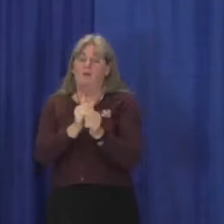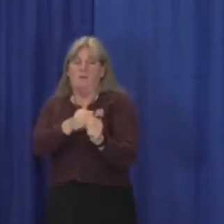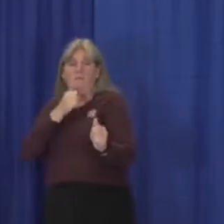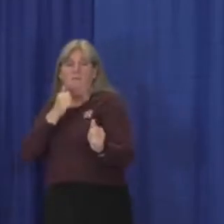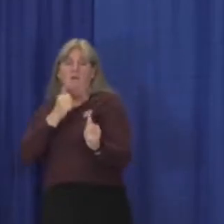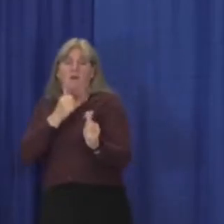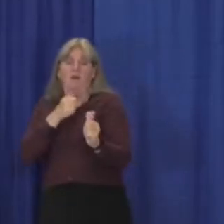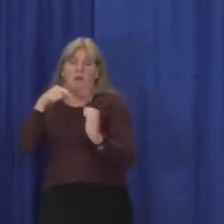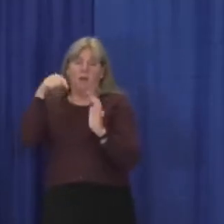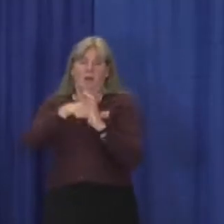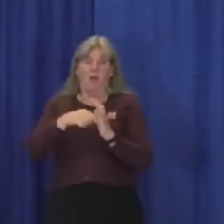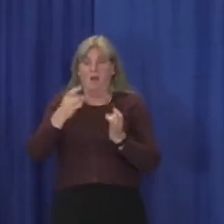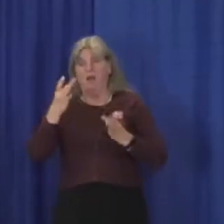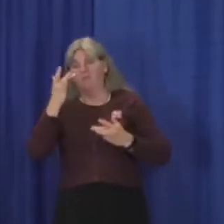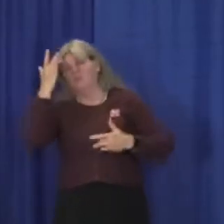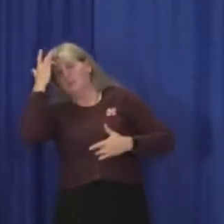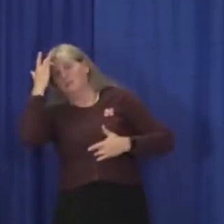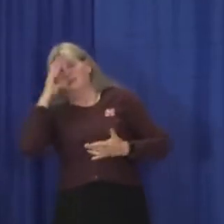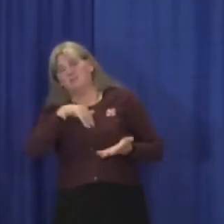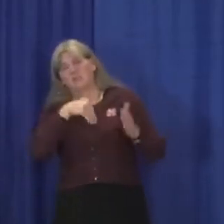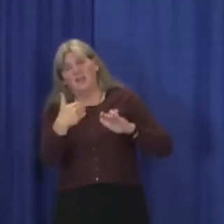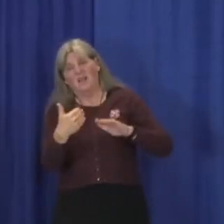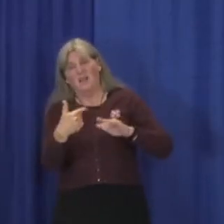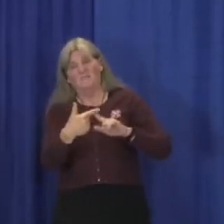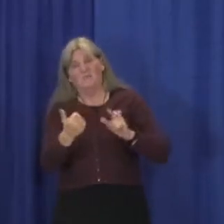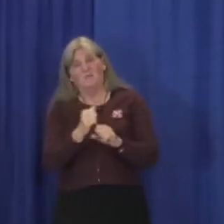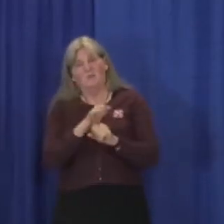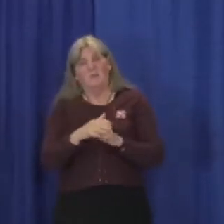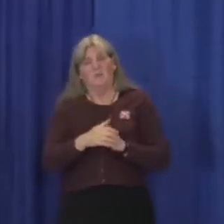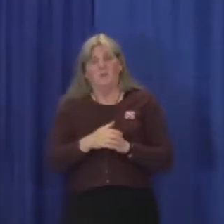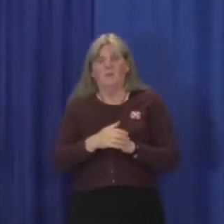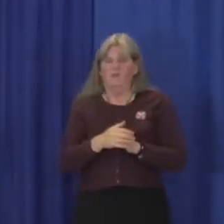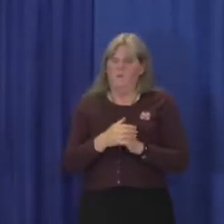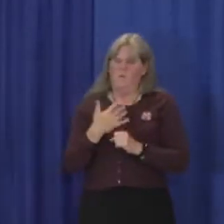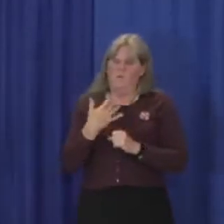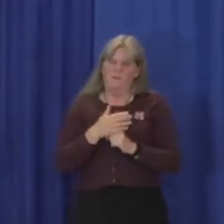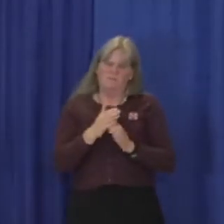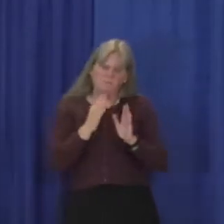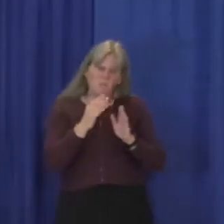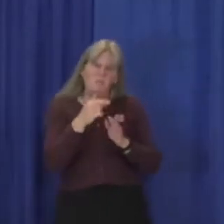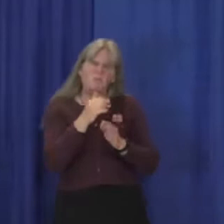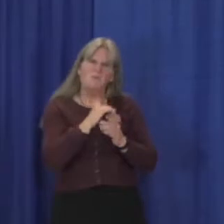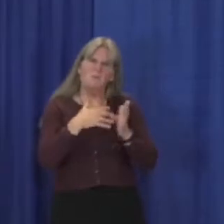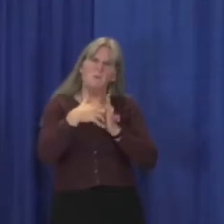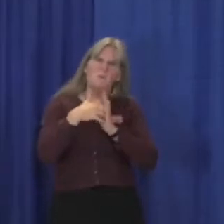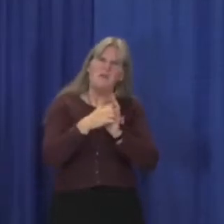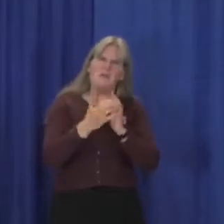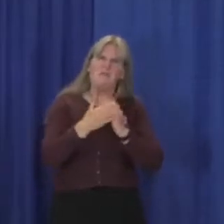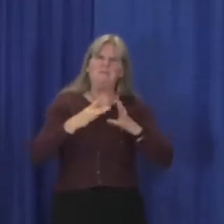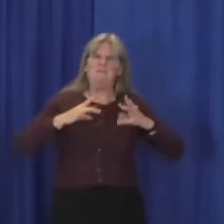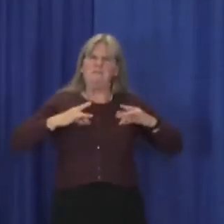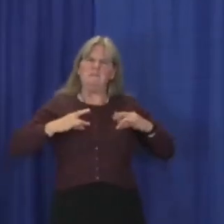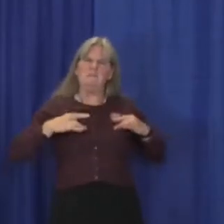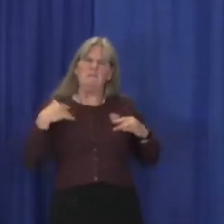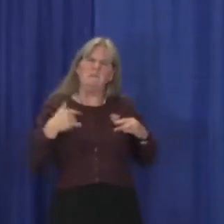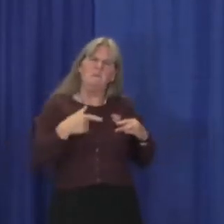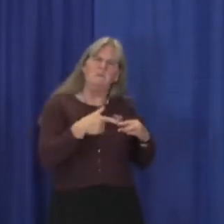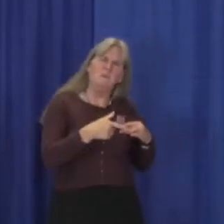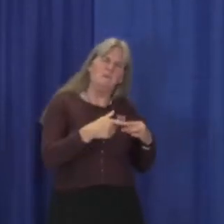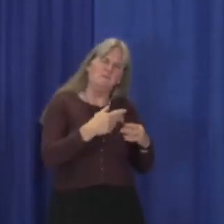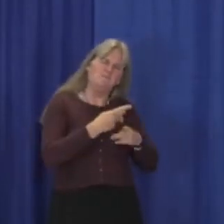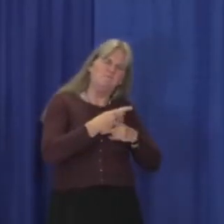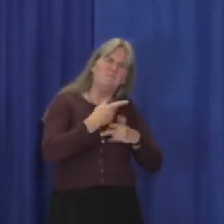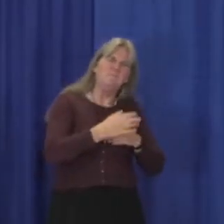death from COVID-19, especially amongst our most vulnerable populations. We are in a very